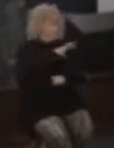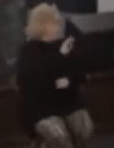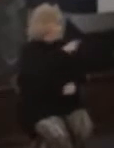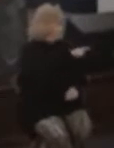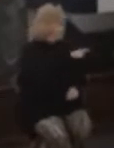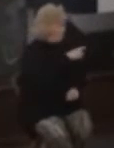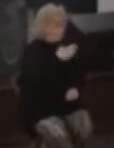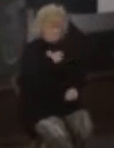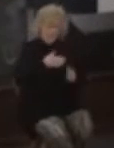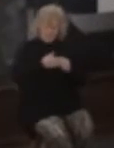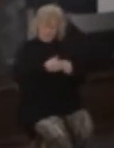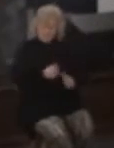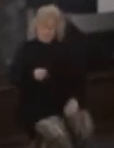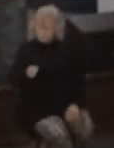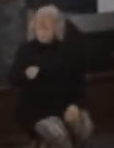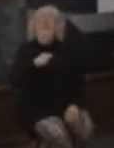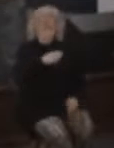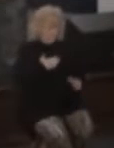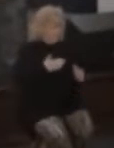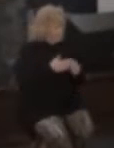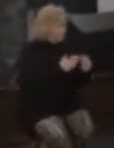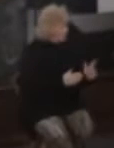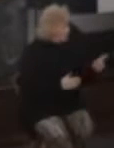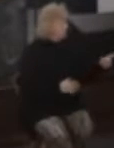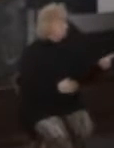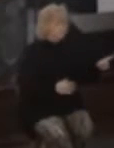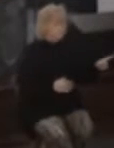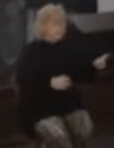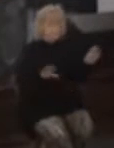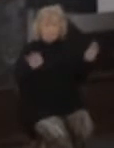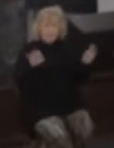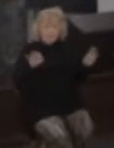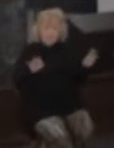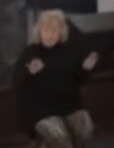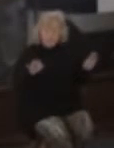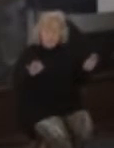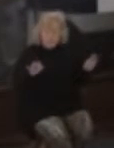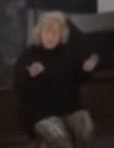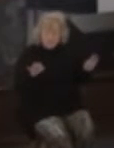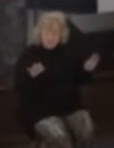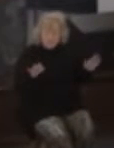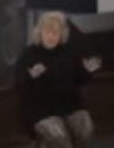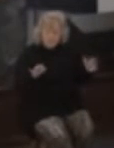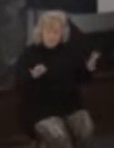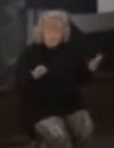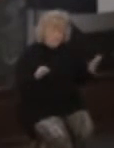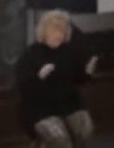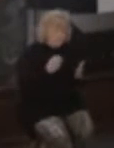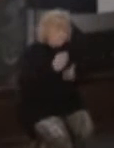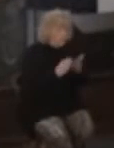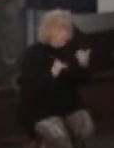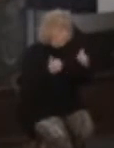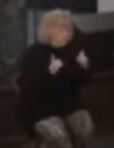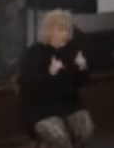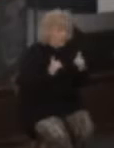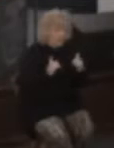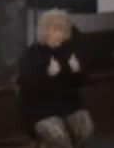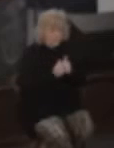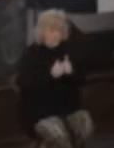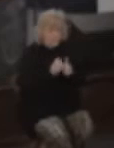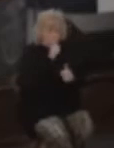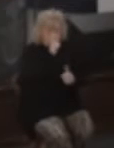thought. Some of them were playing with their Paul action figures, and some were playing with their Apollos action